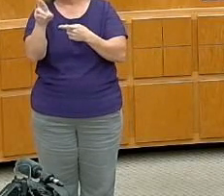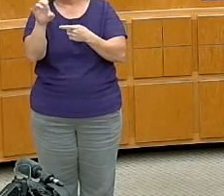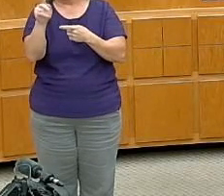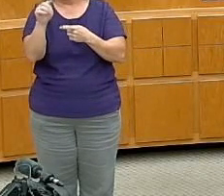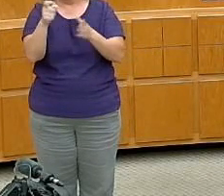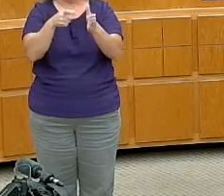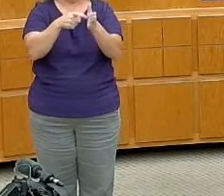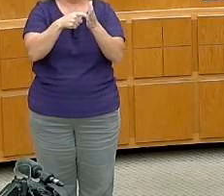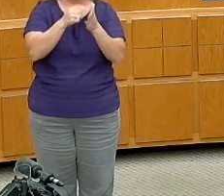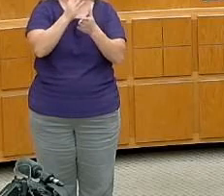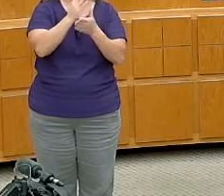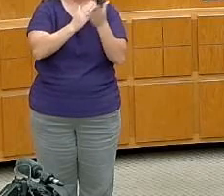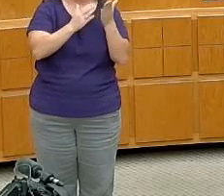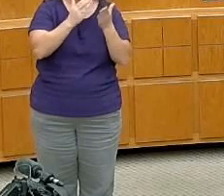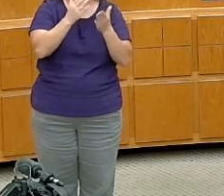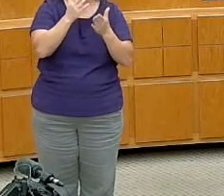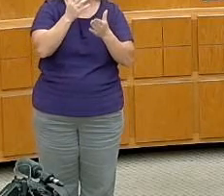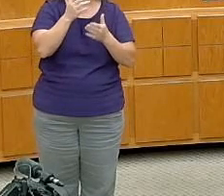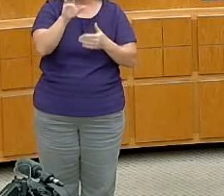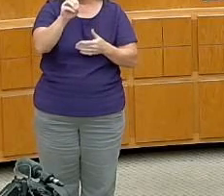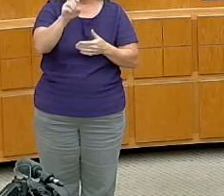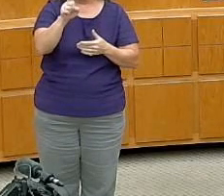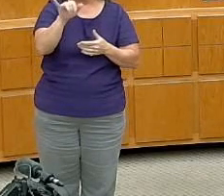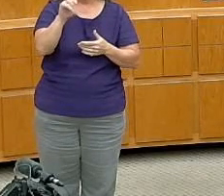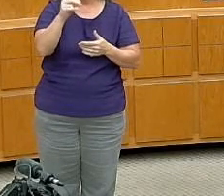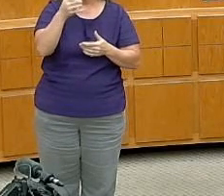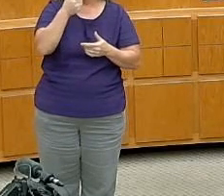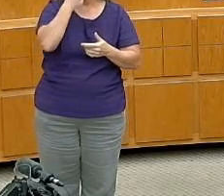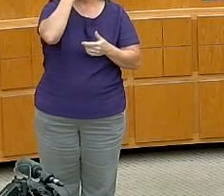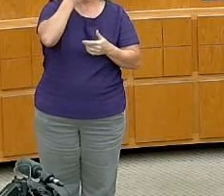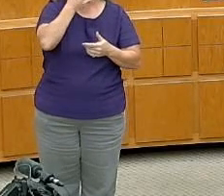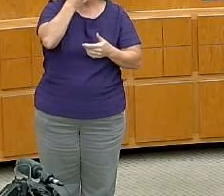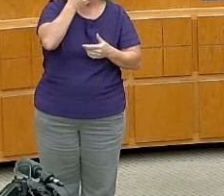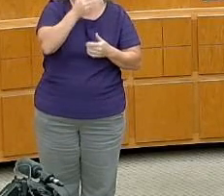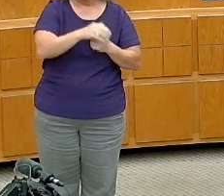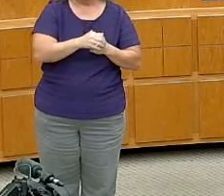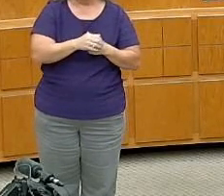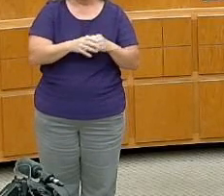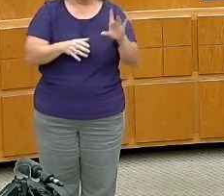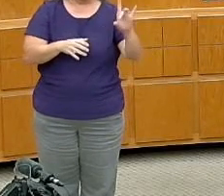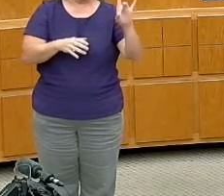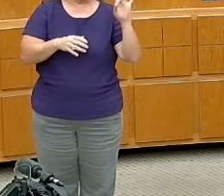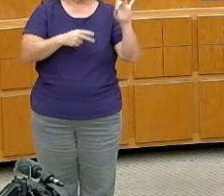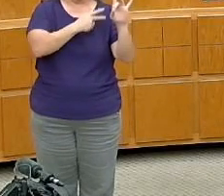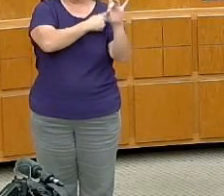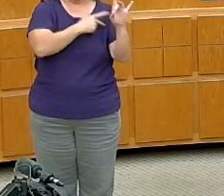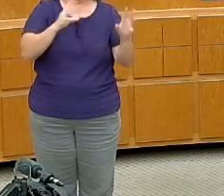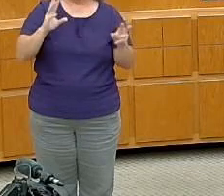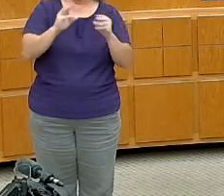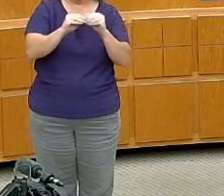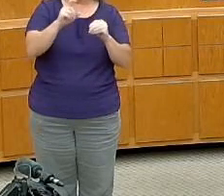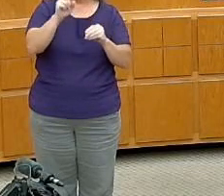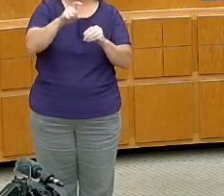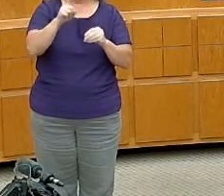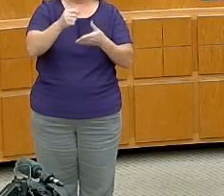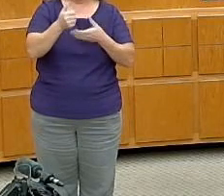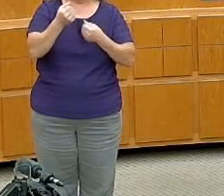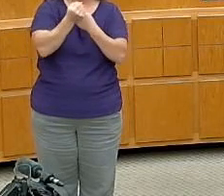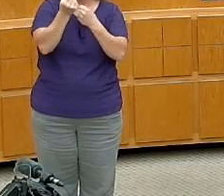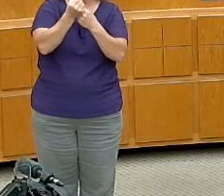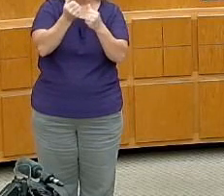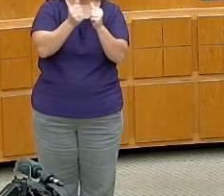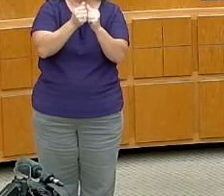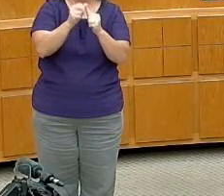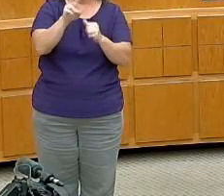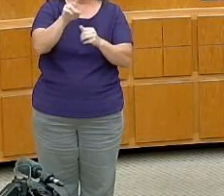were discharged after they made full recovery. 8 patients needed ventilatory support at any given point of time.